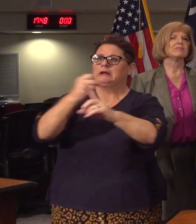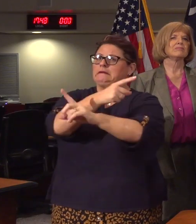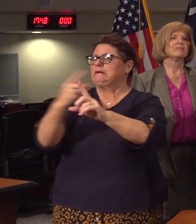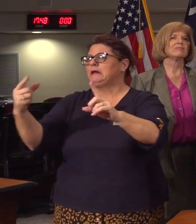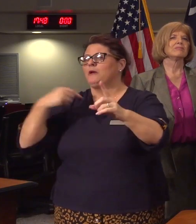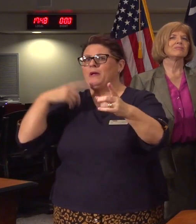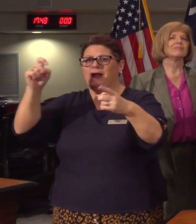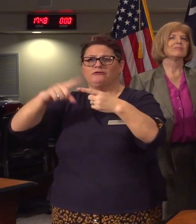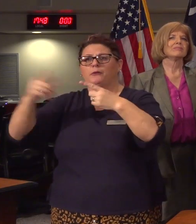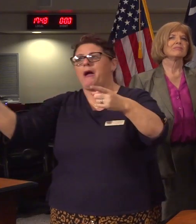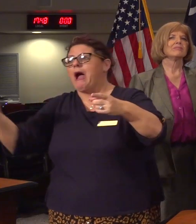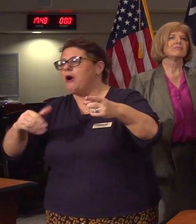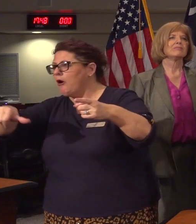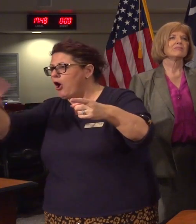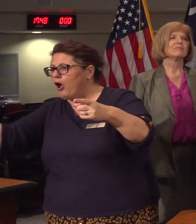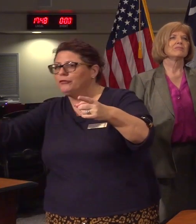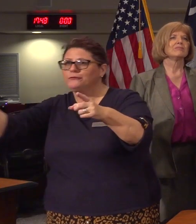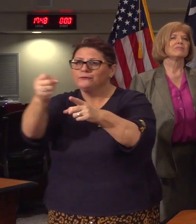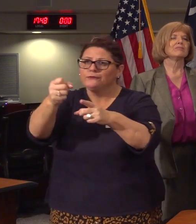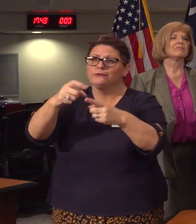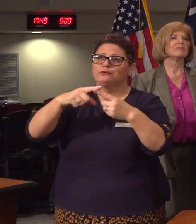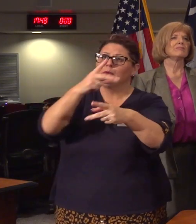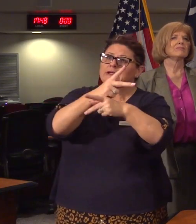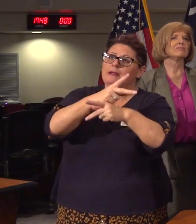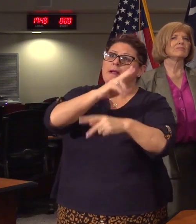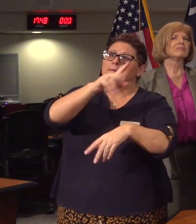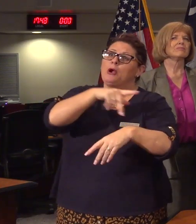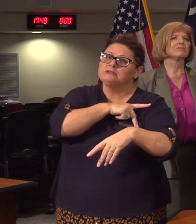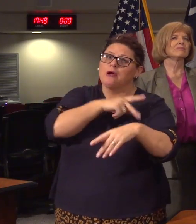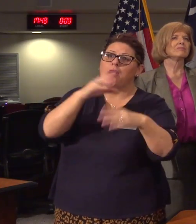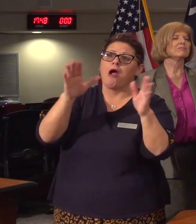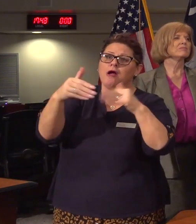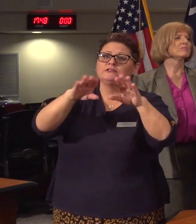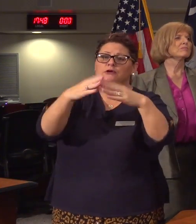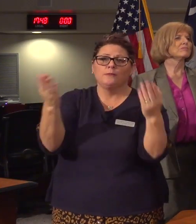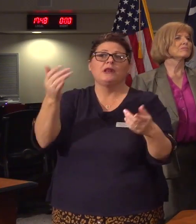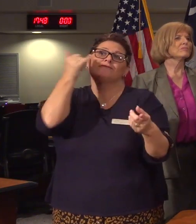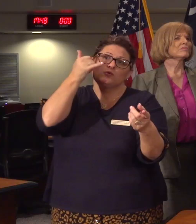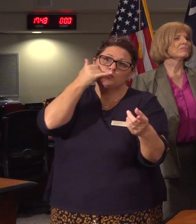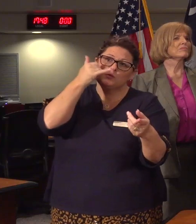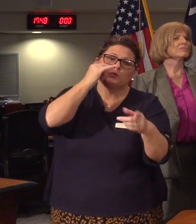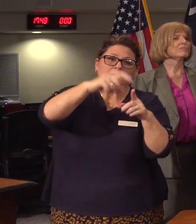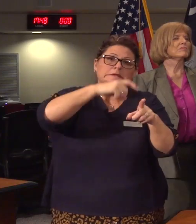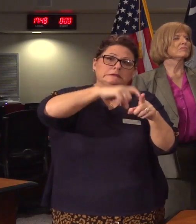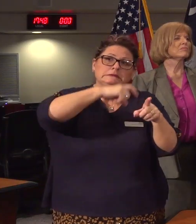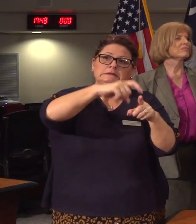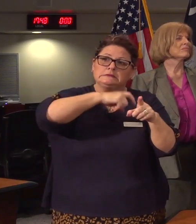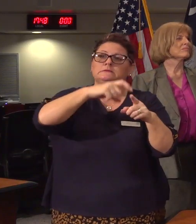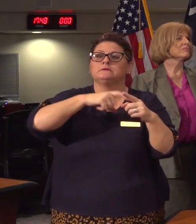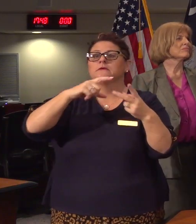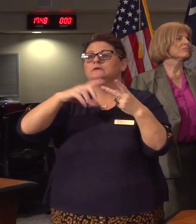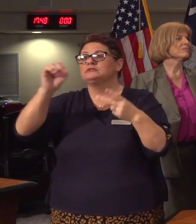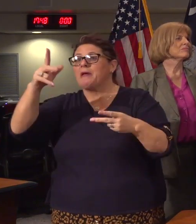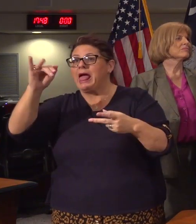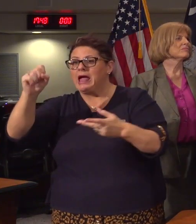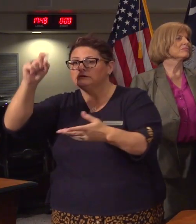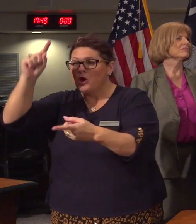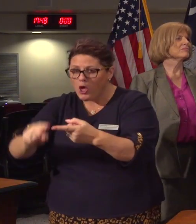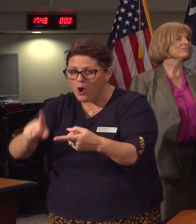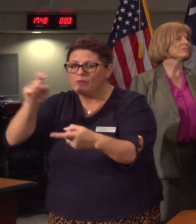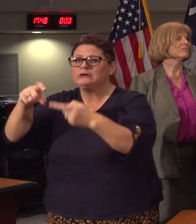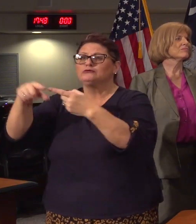additional personnel, to keep offices open, to man phone lines, to provide supplies, those sorts of things. And we